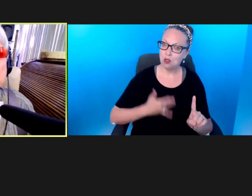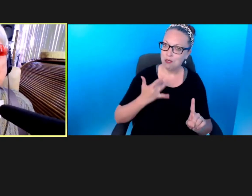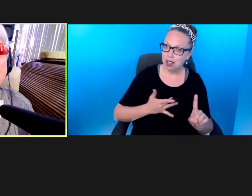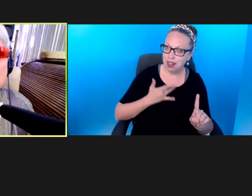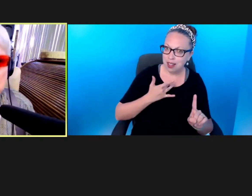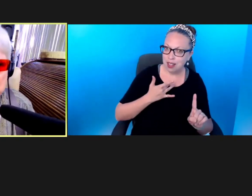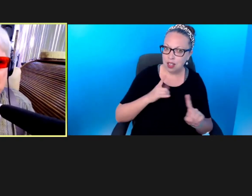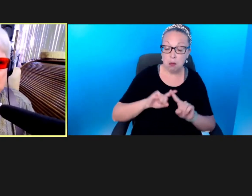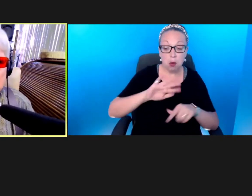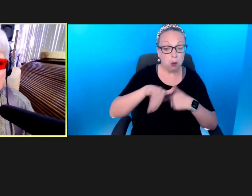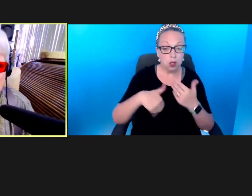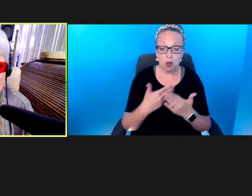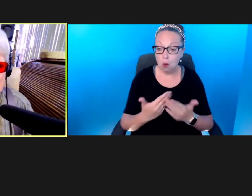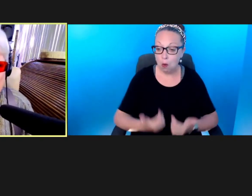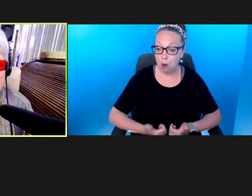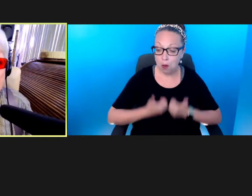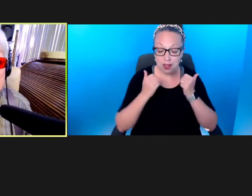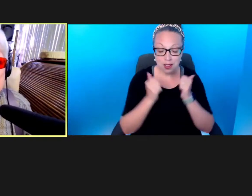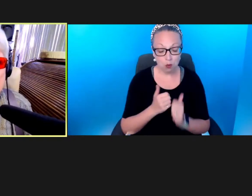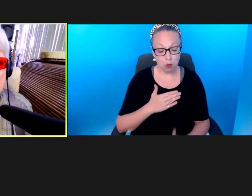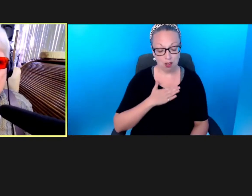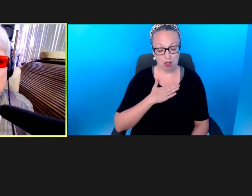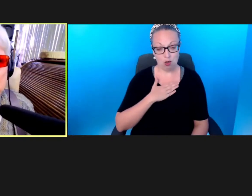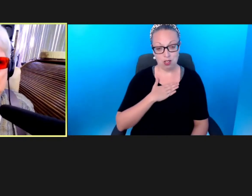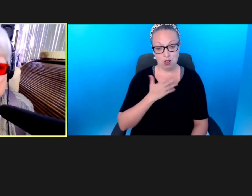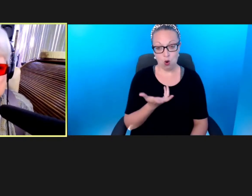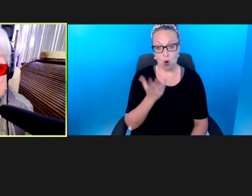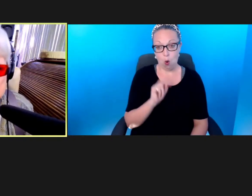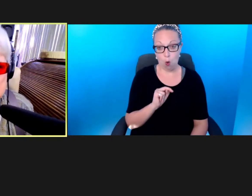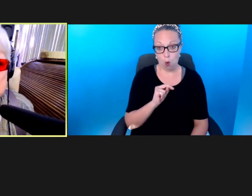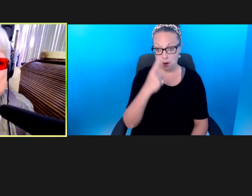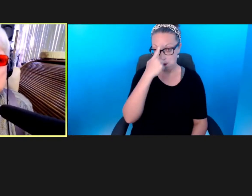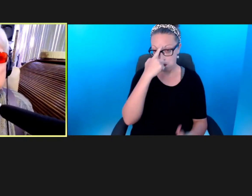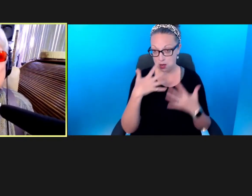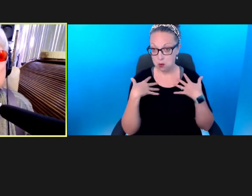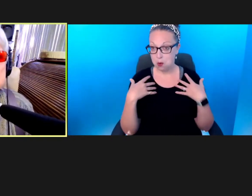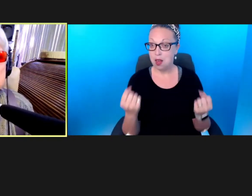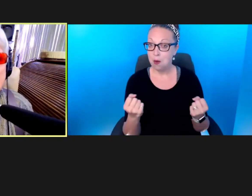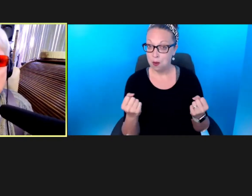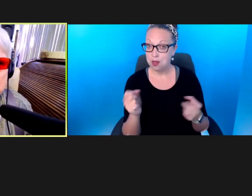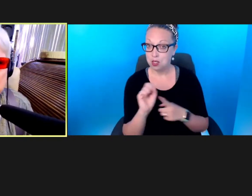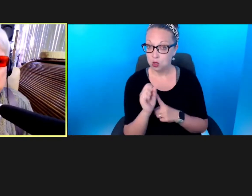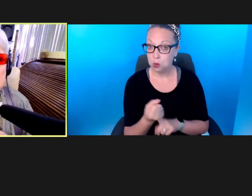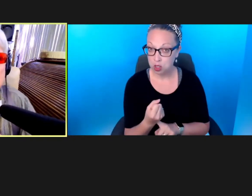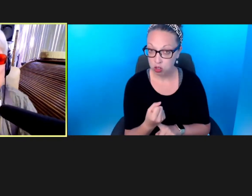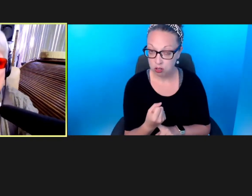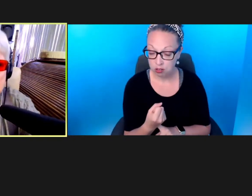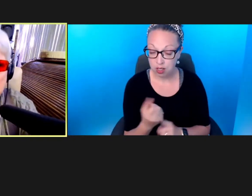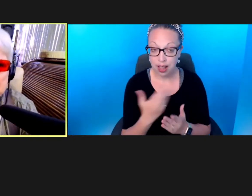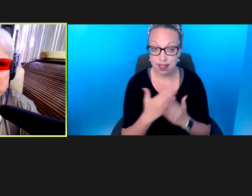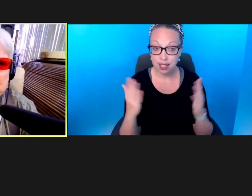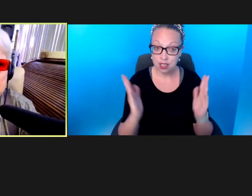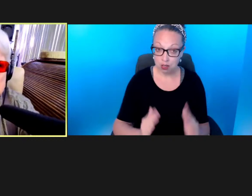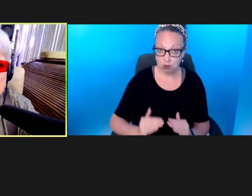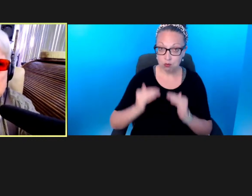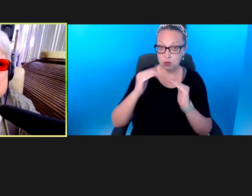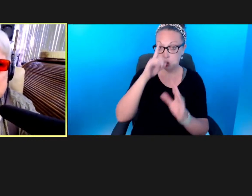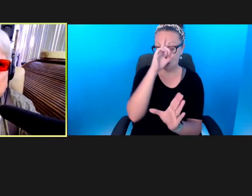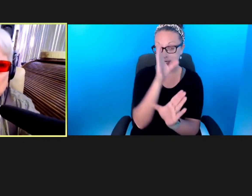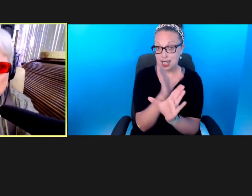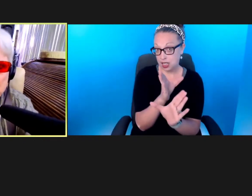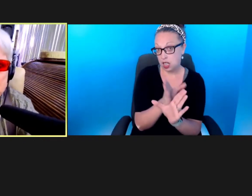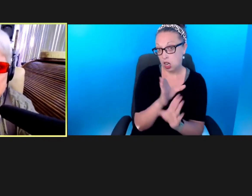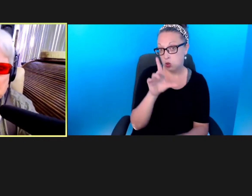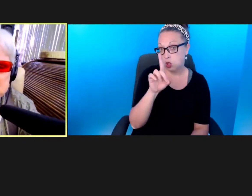with our own mental health, and mental health conditions that rise to the level of psychiatric